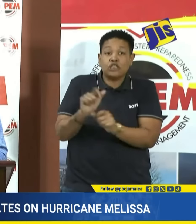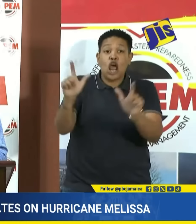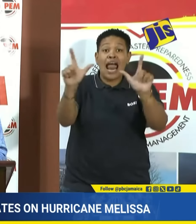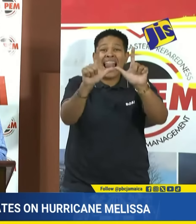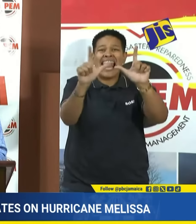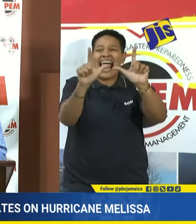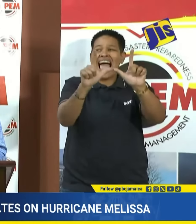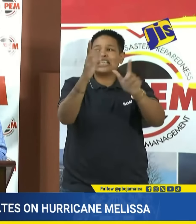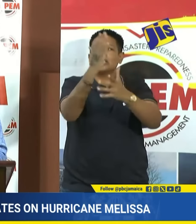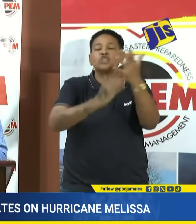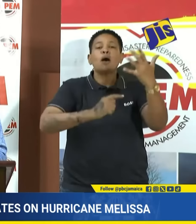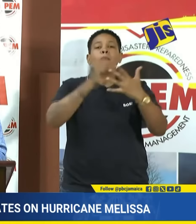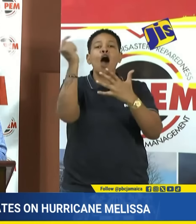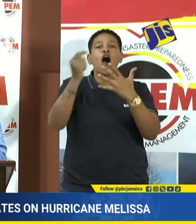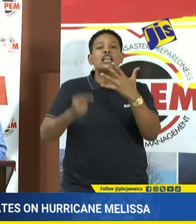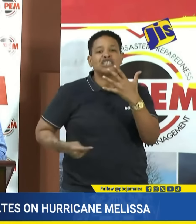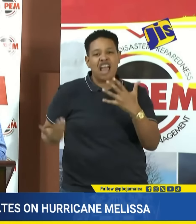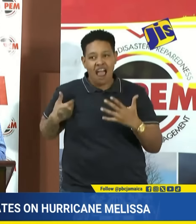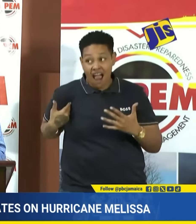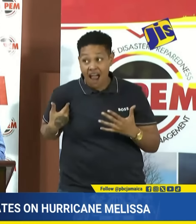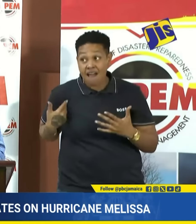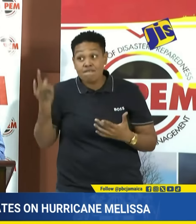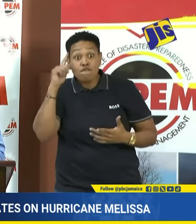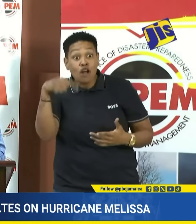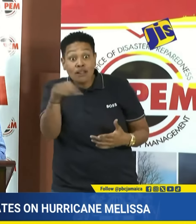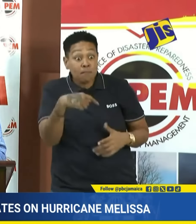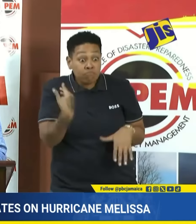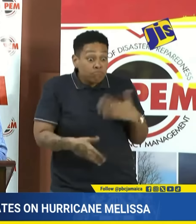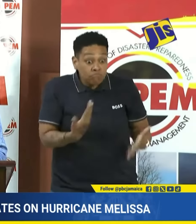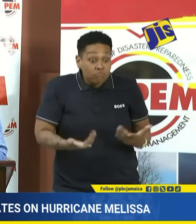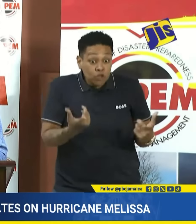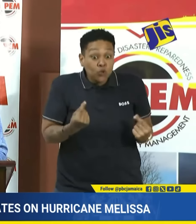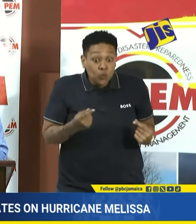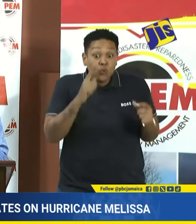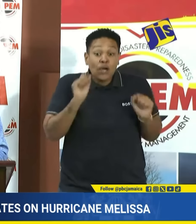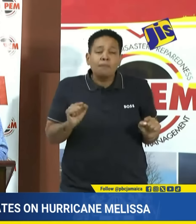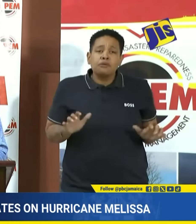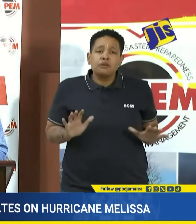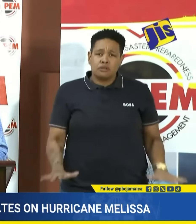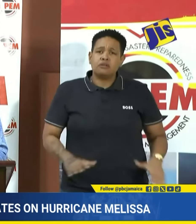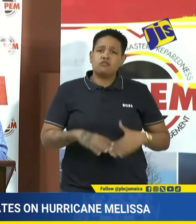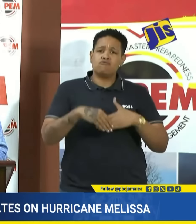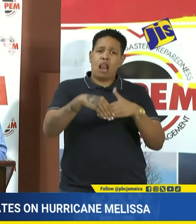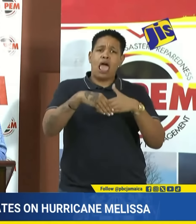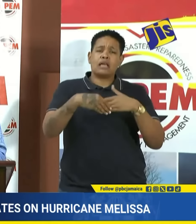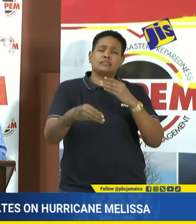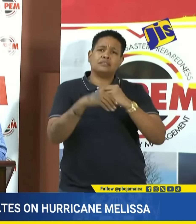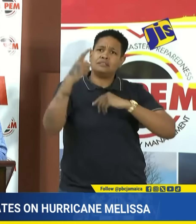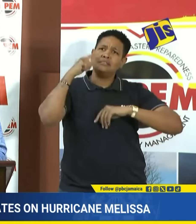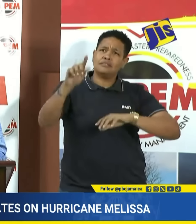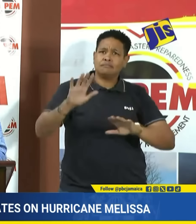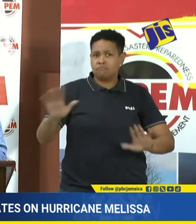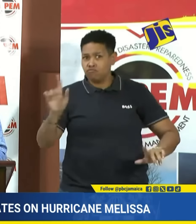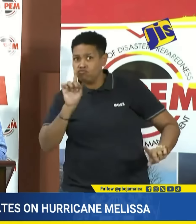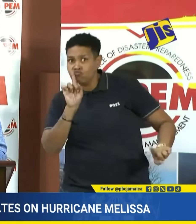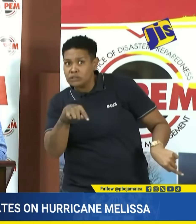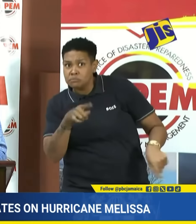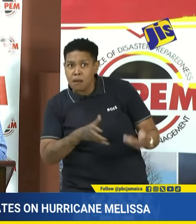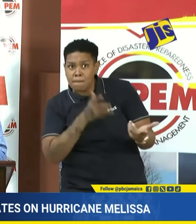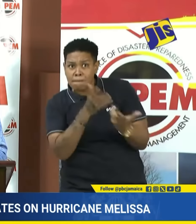license has certain conditionalities, and in order for them to be relaxed, in order for them to